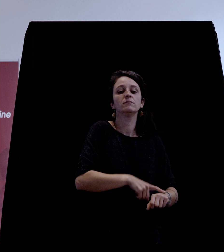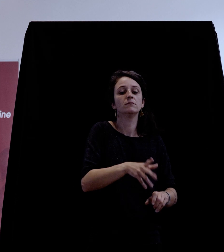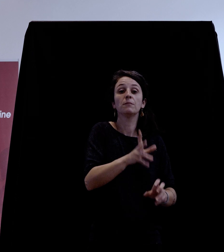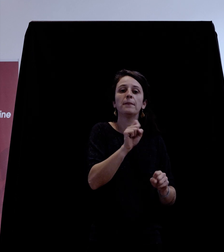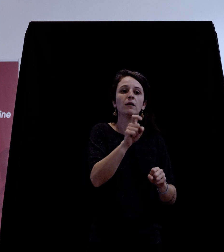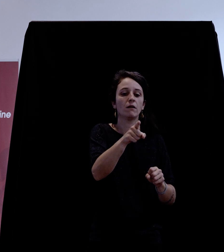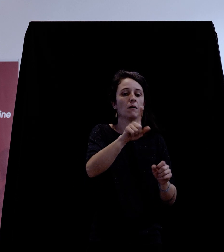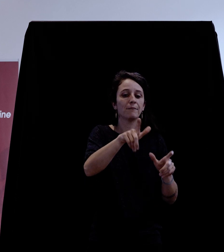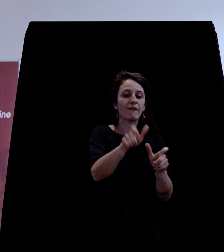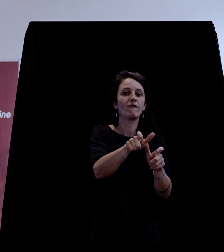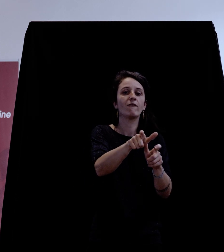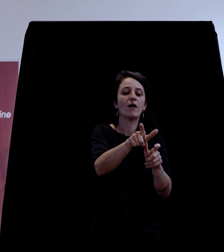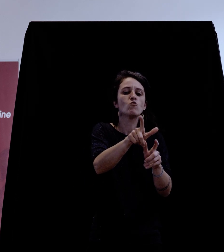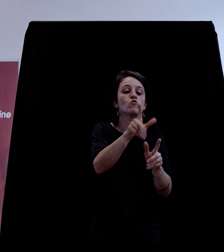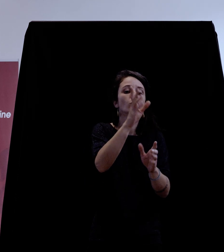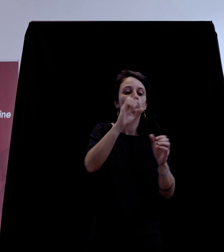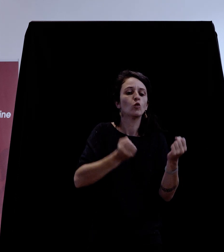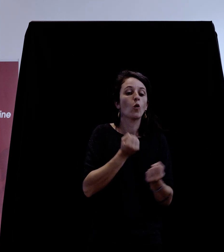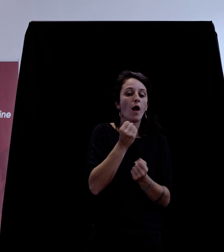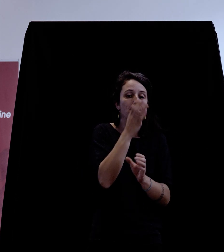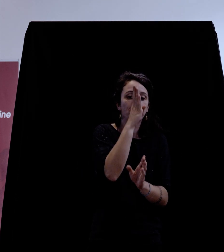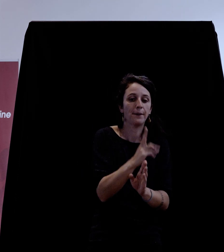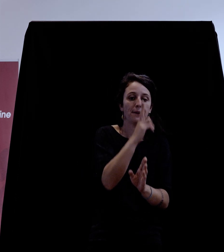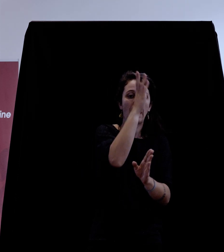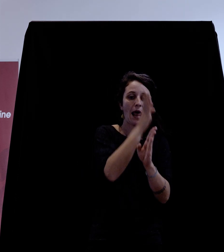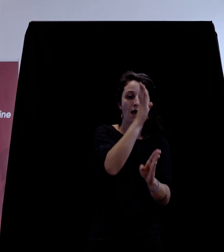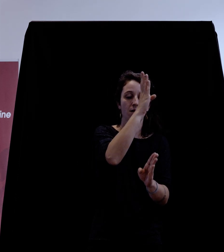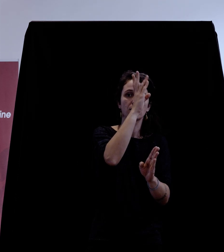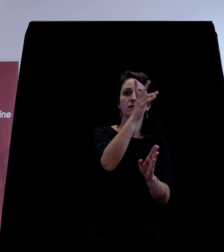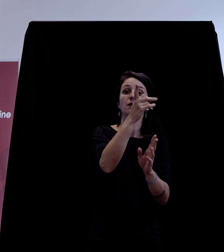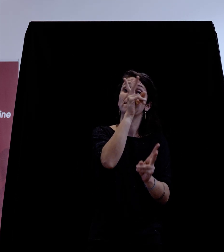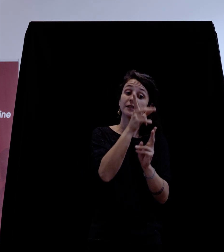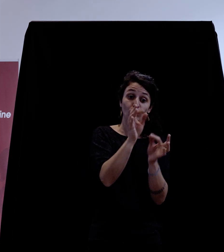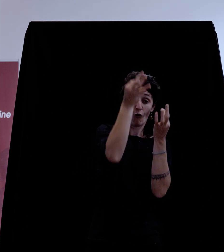issues. I mean, we could keep adding to this list.